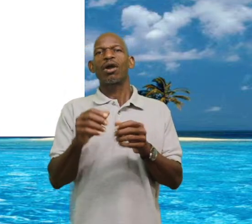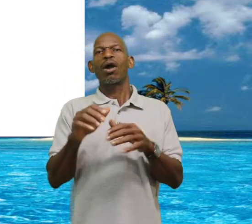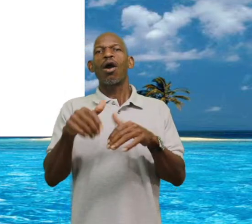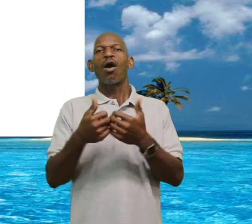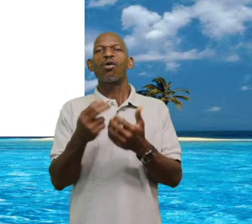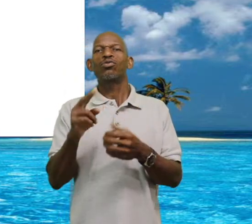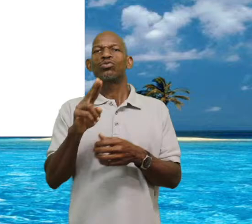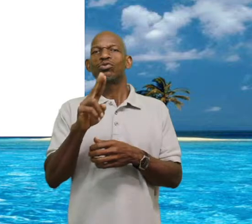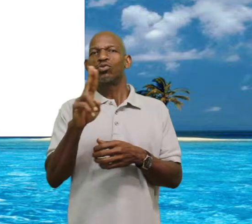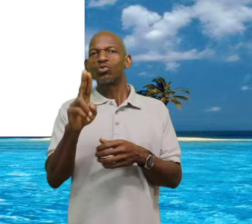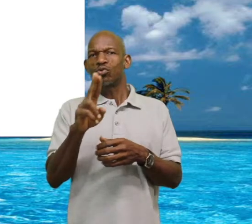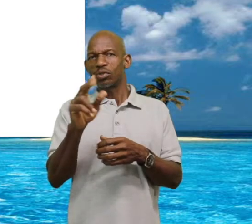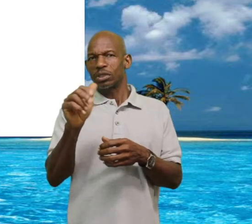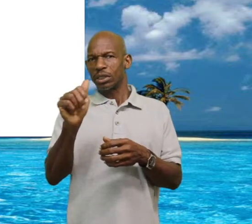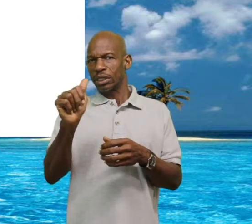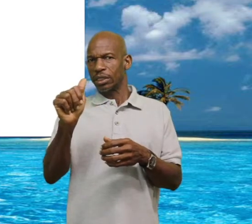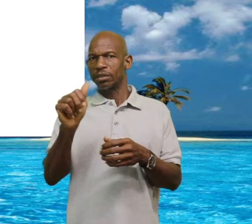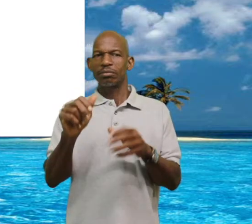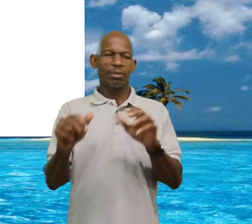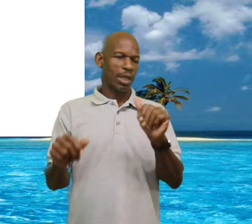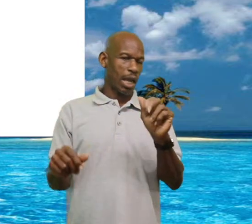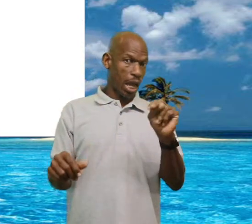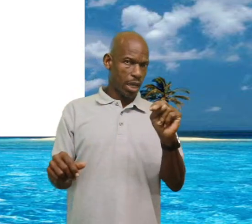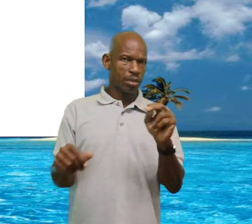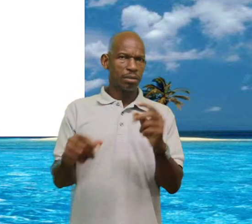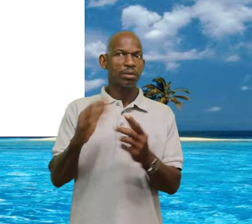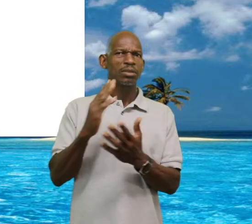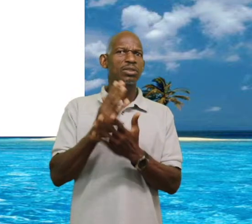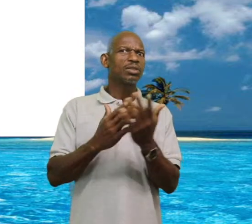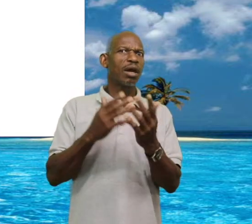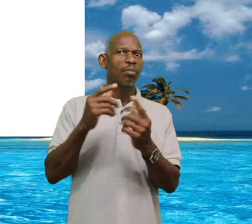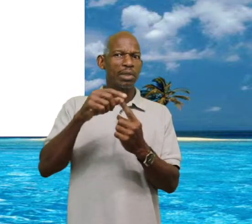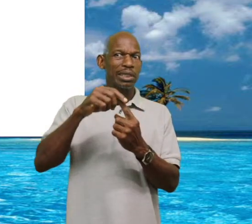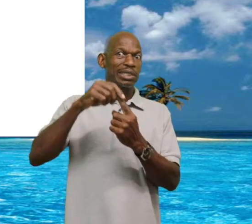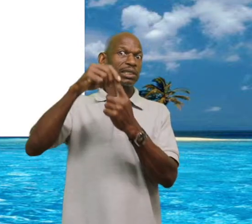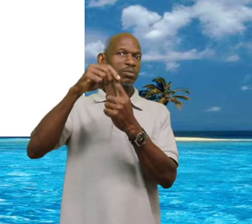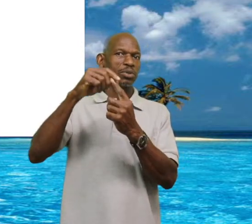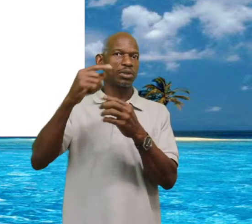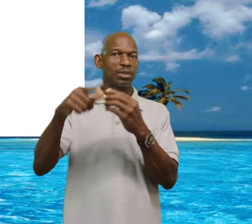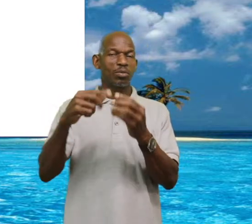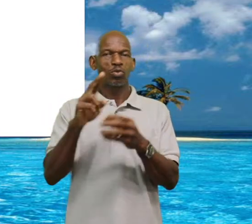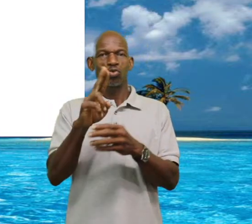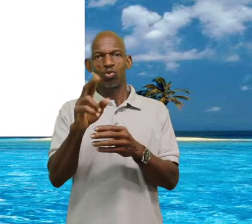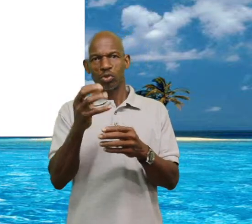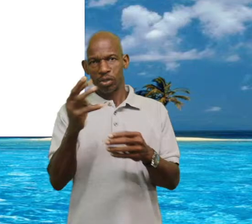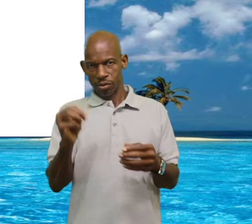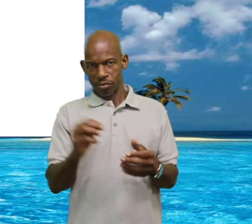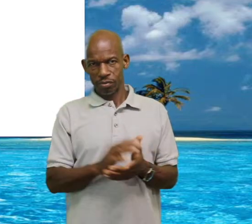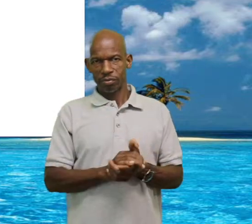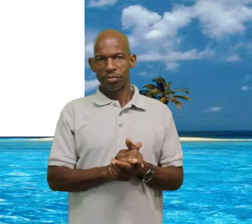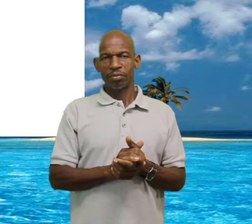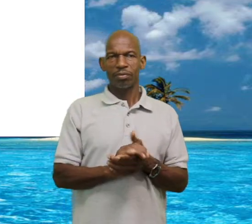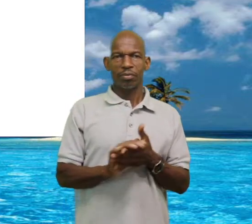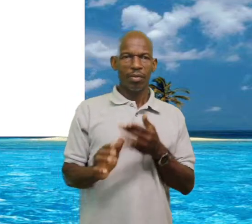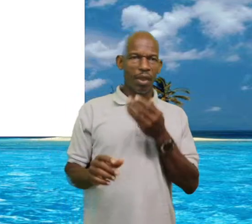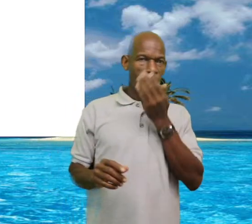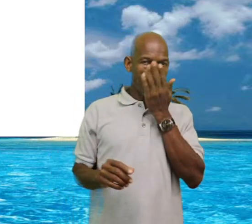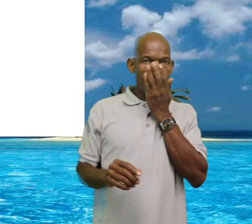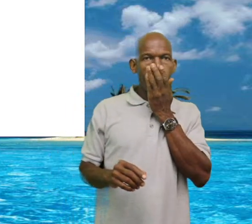are some exceptions. Now, I'm just going to the next slide. When the last time when I taught A and